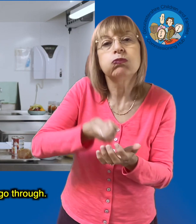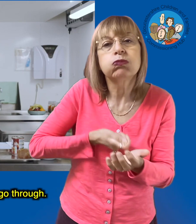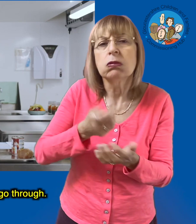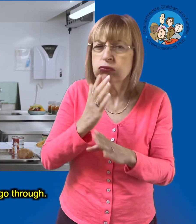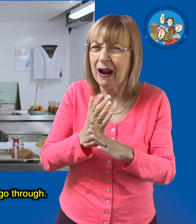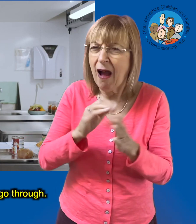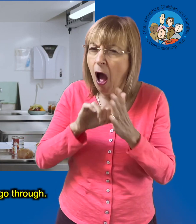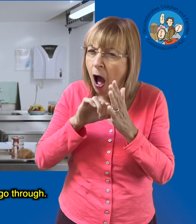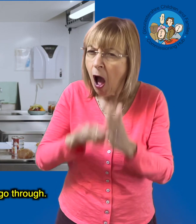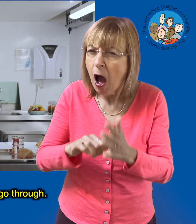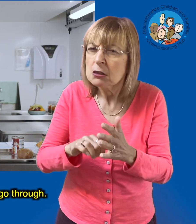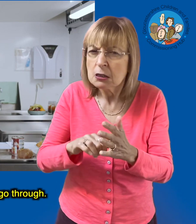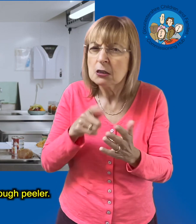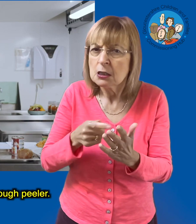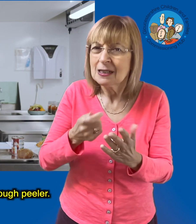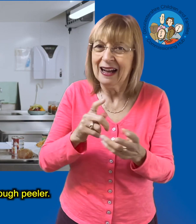quite tough for a peeler to go through.